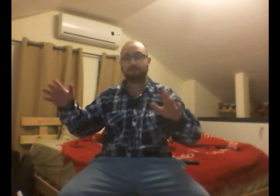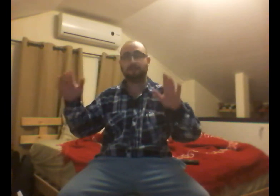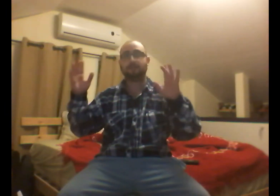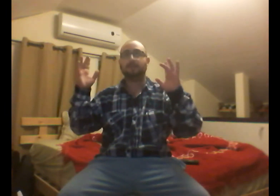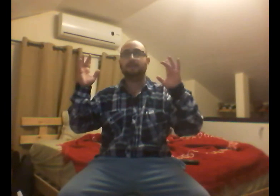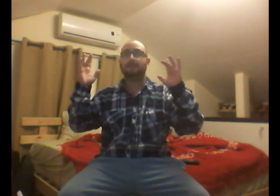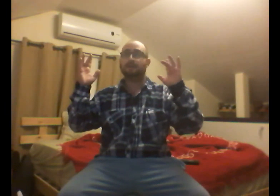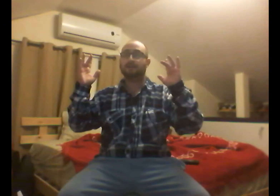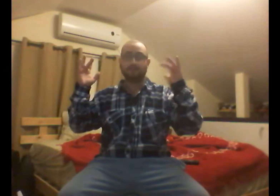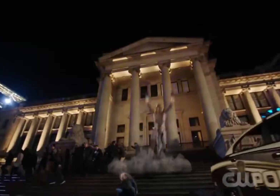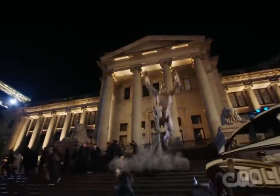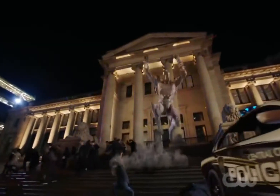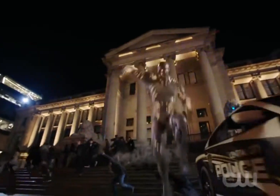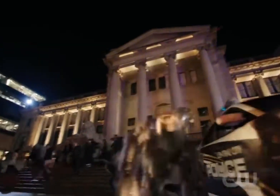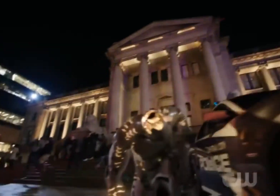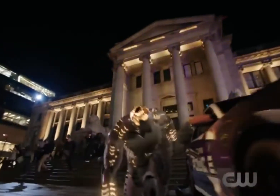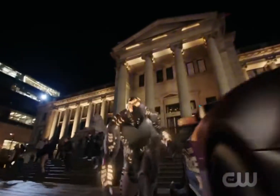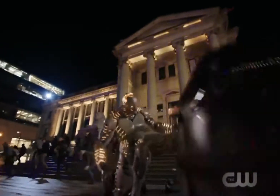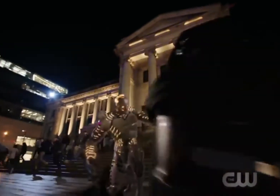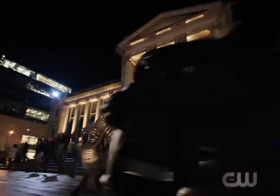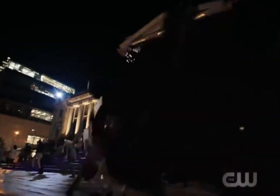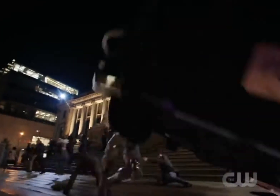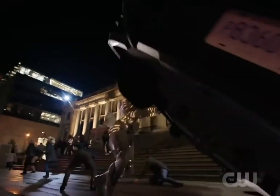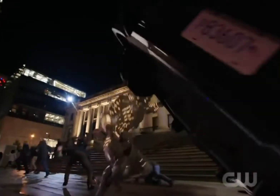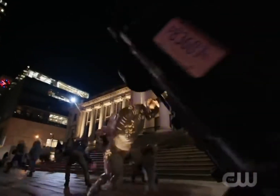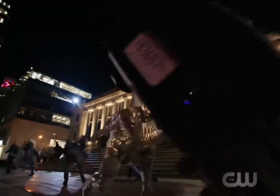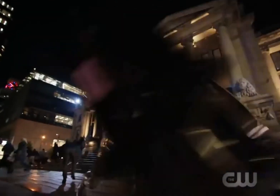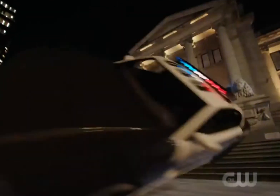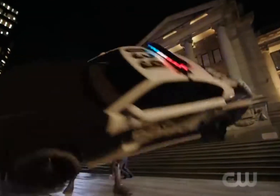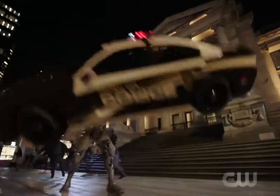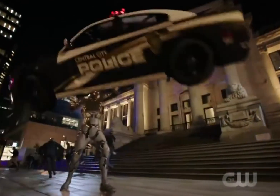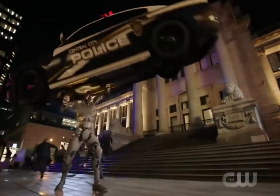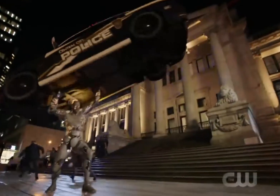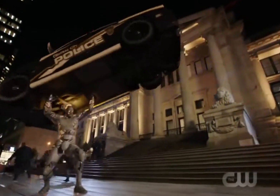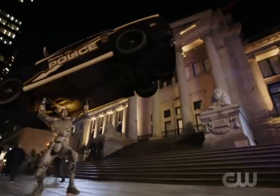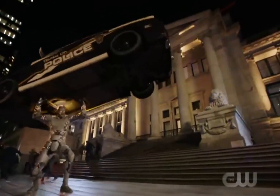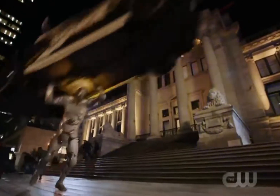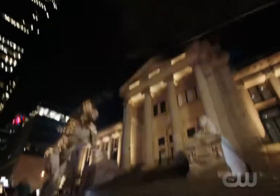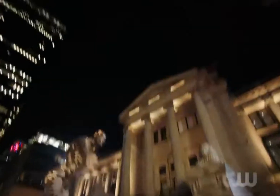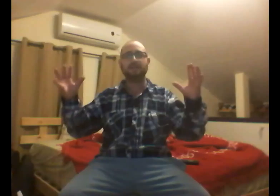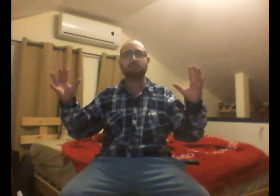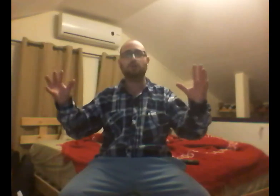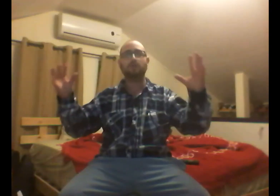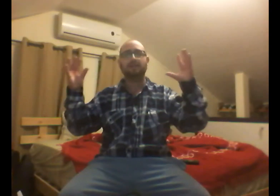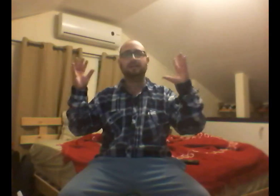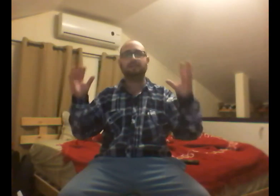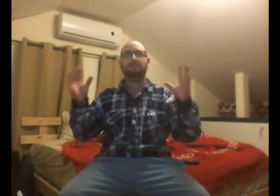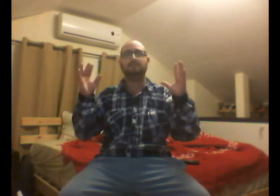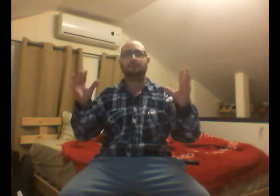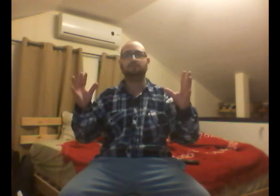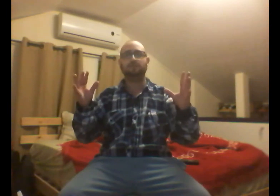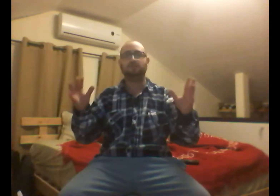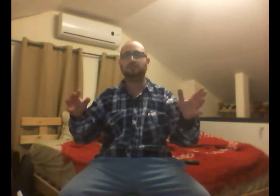But Amazo! We finally get to see the Amazo in the CW universe. Not